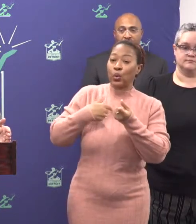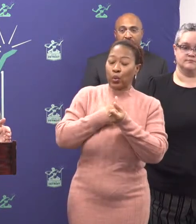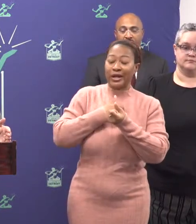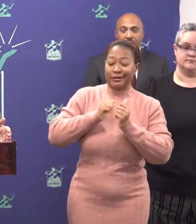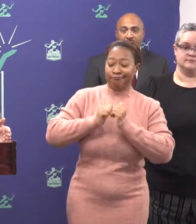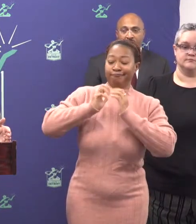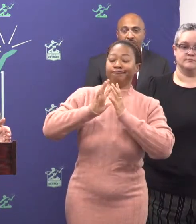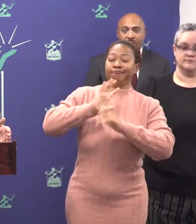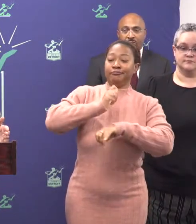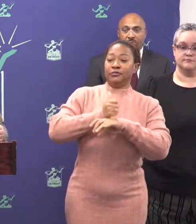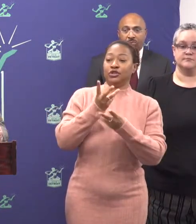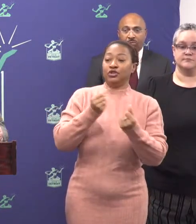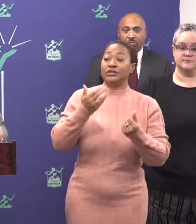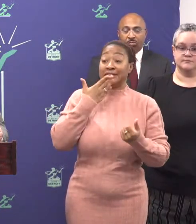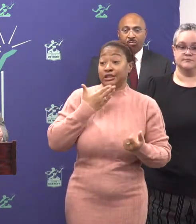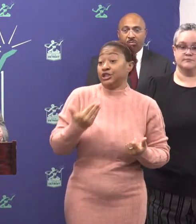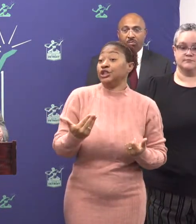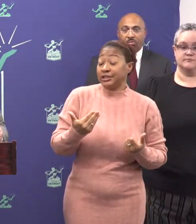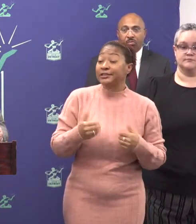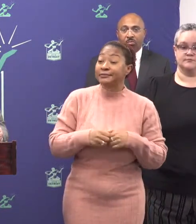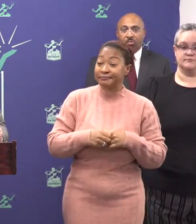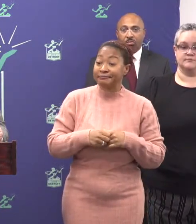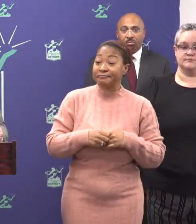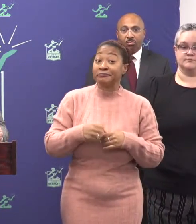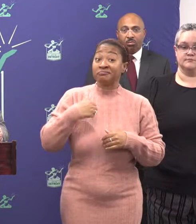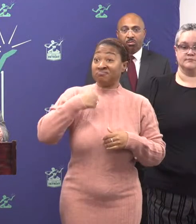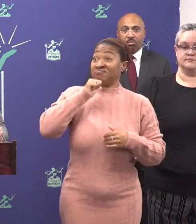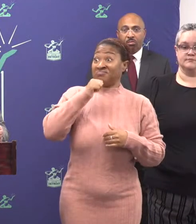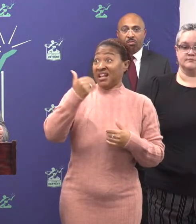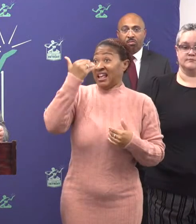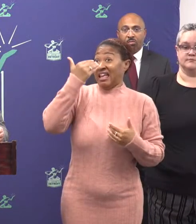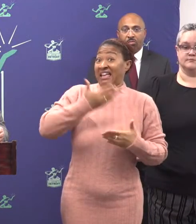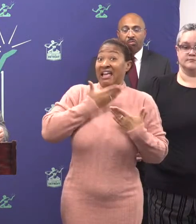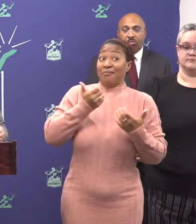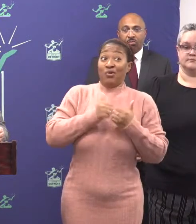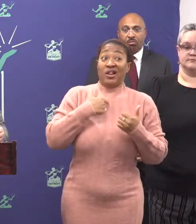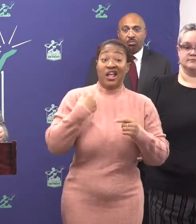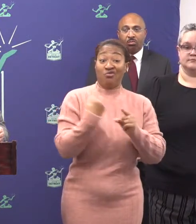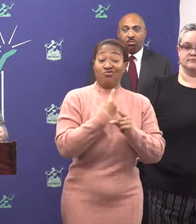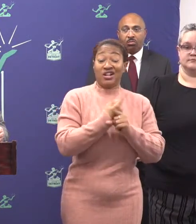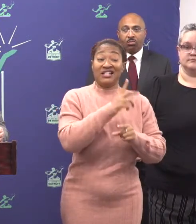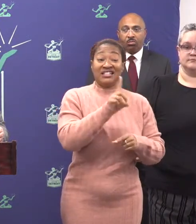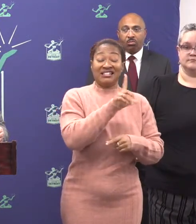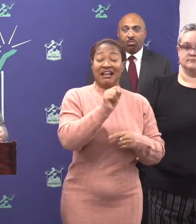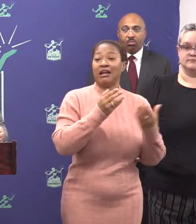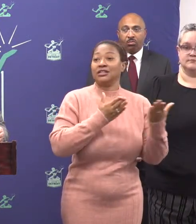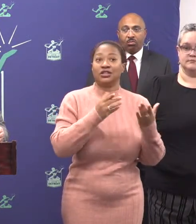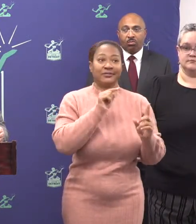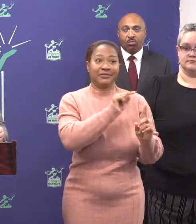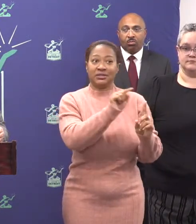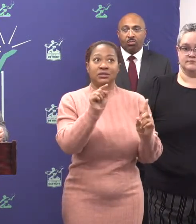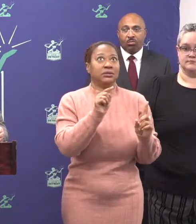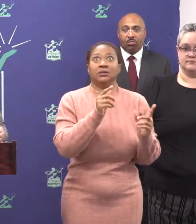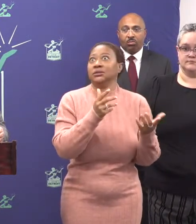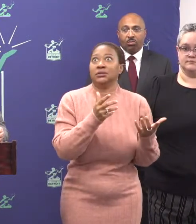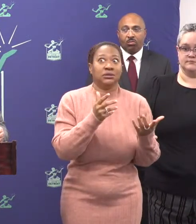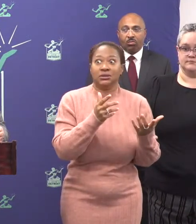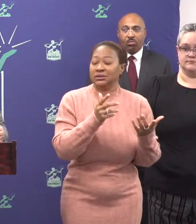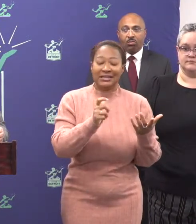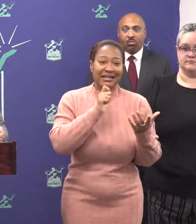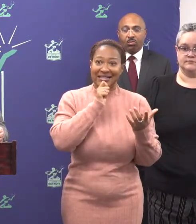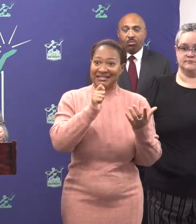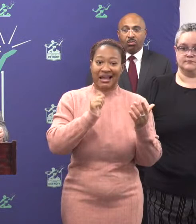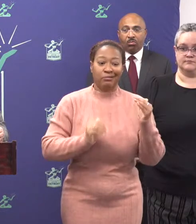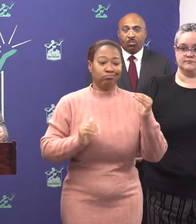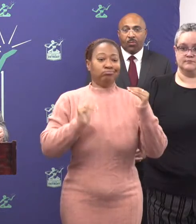with a solution that I think is good. I'm not happy with our regular DDOT service. It is not up to a